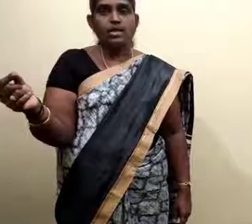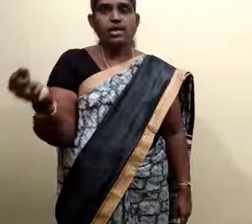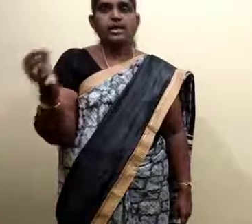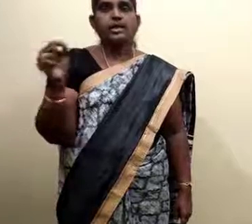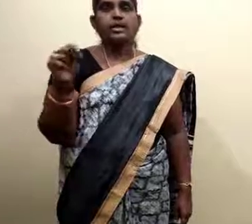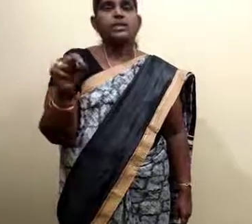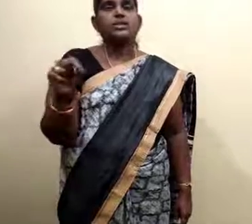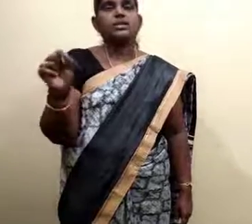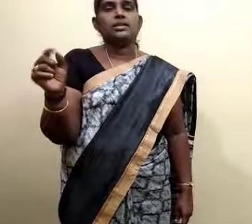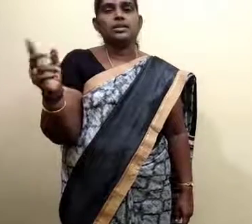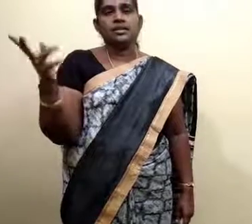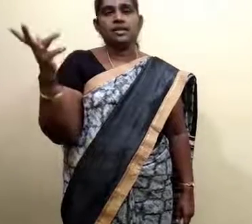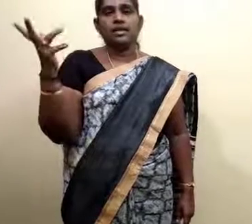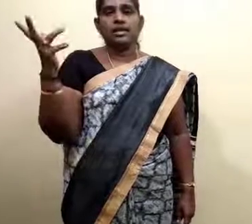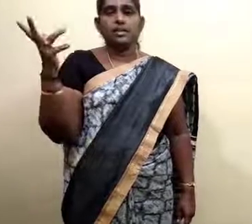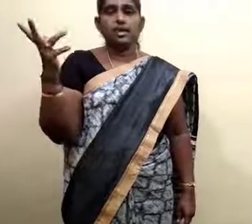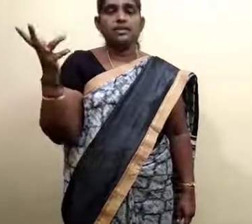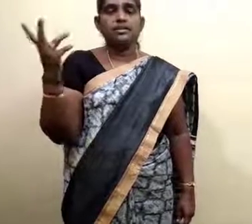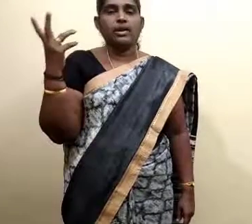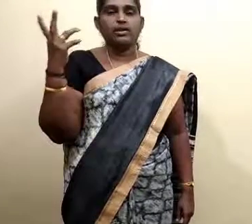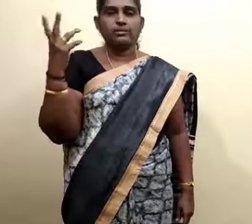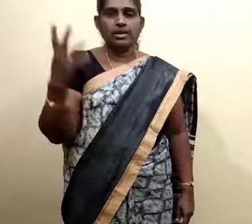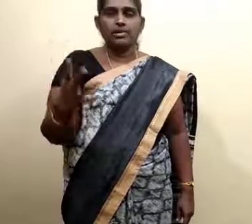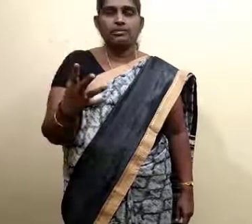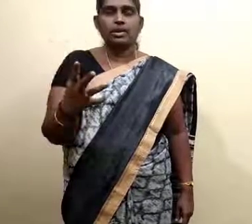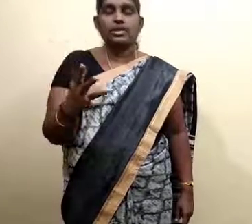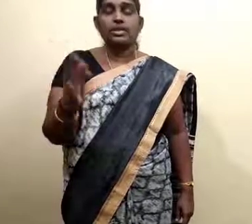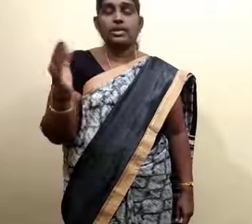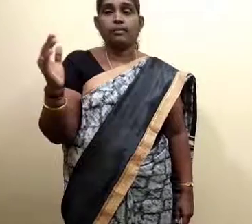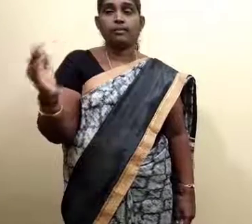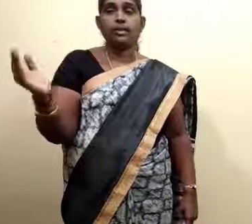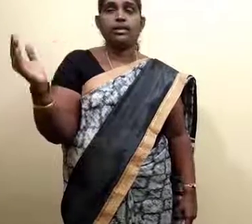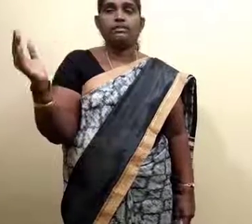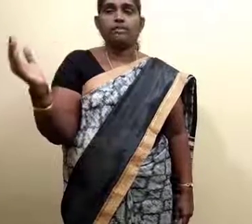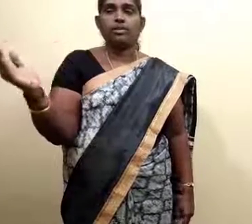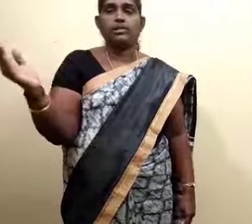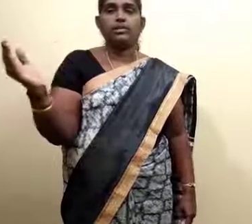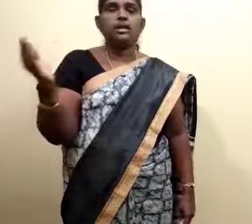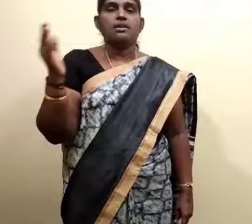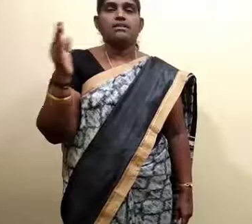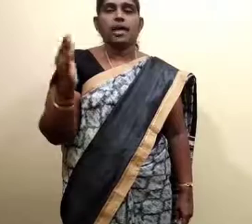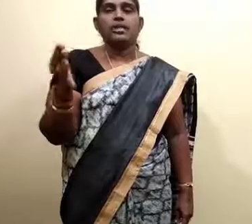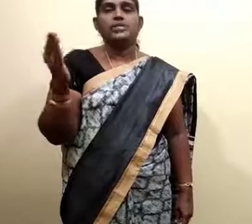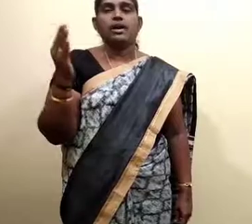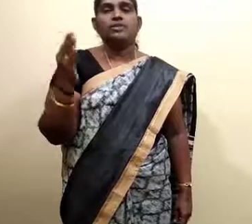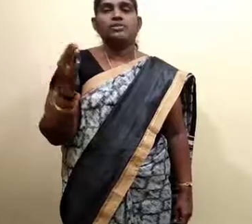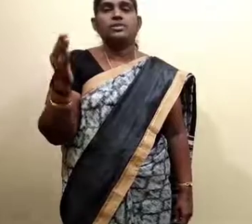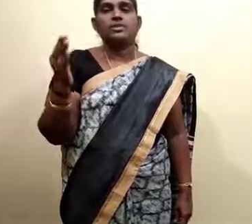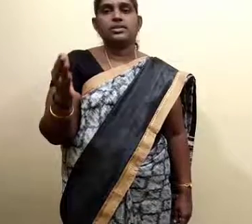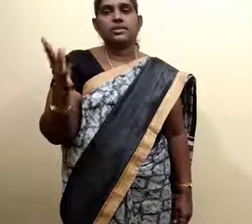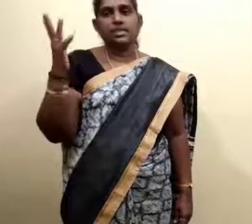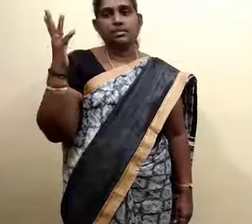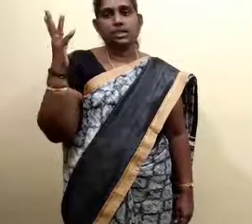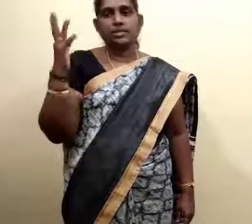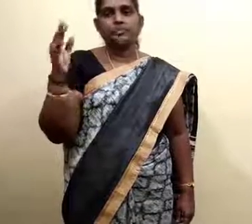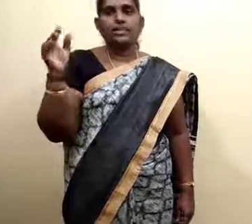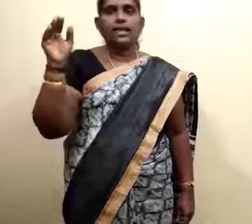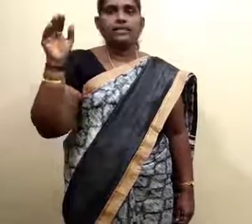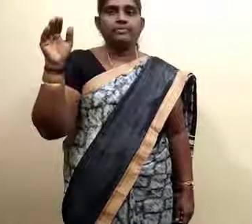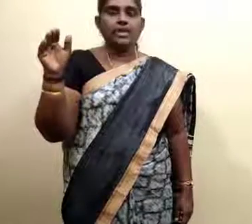Wars wrecked the country. That means because of French Revolution and Napoleonic Wars, France affected very much. And the